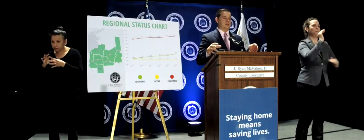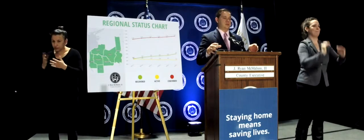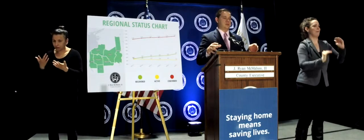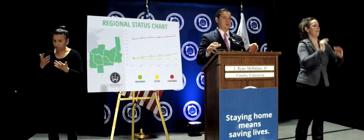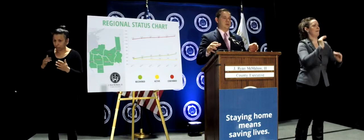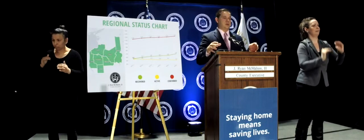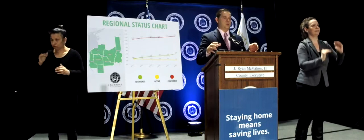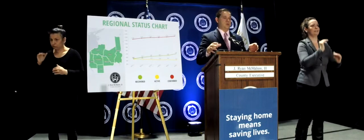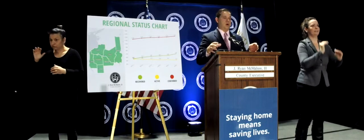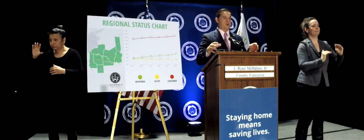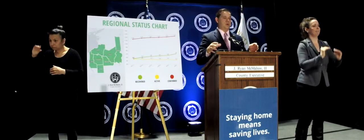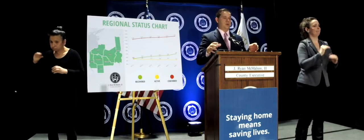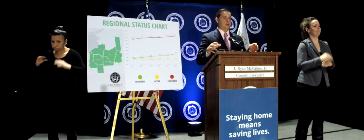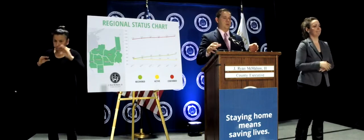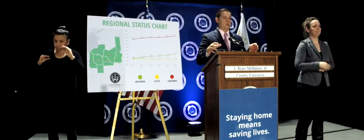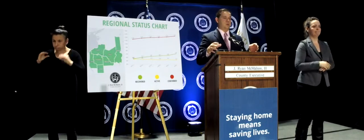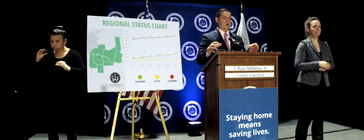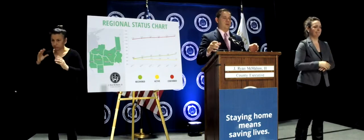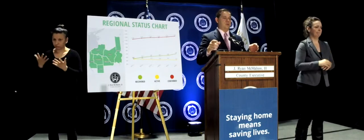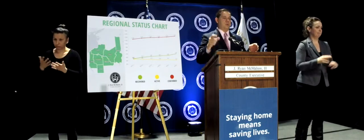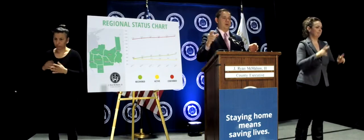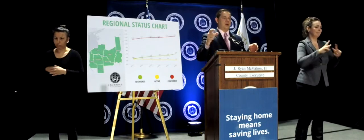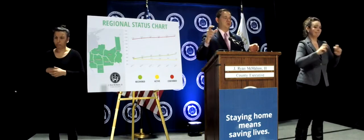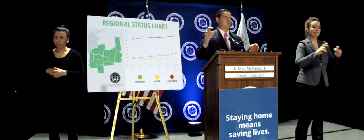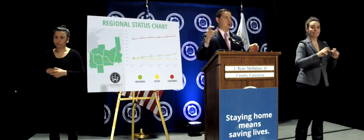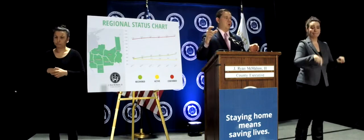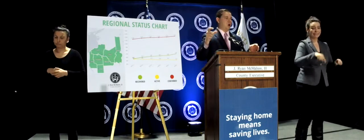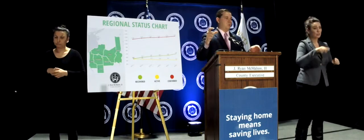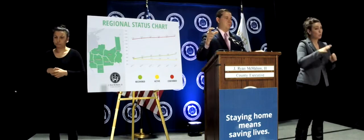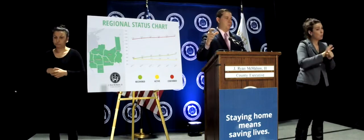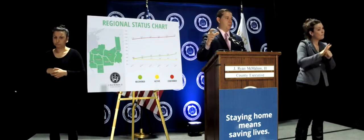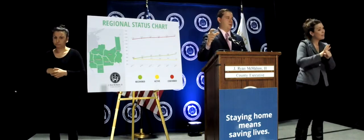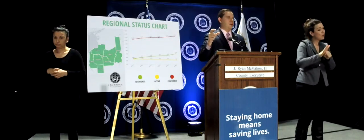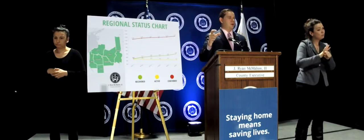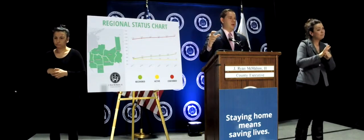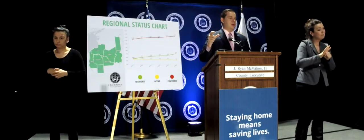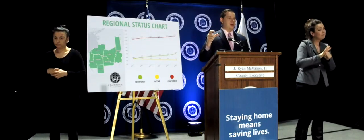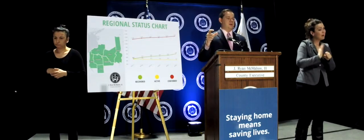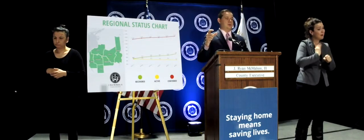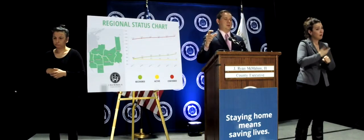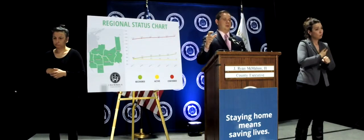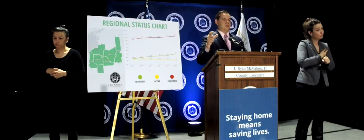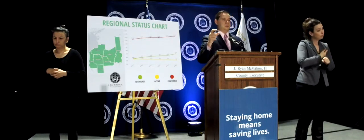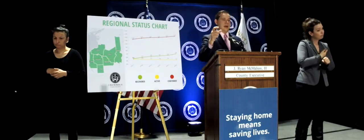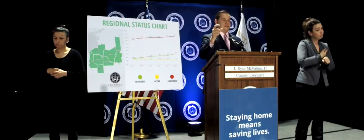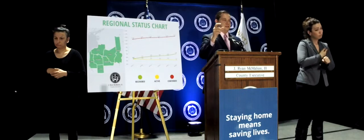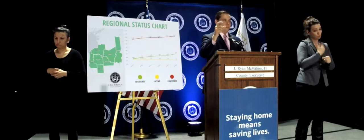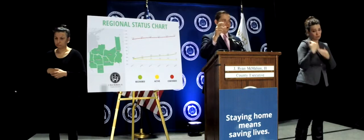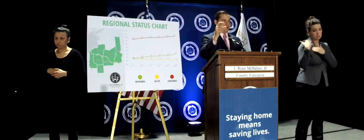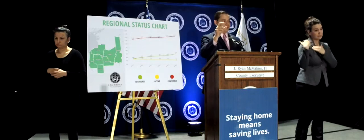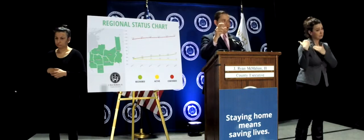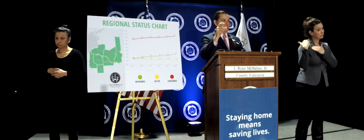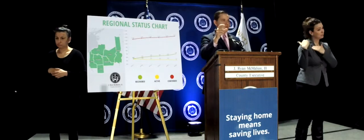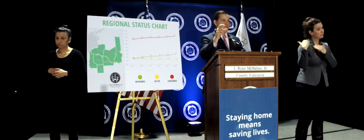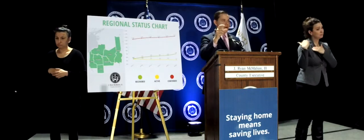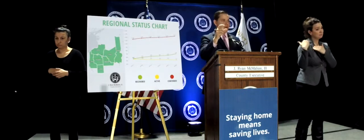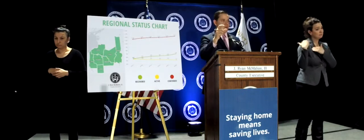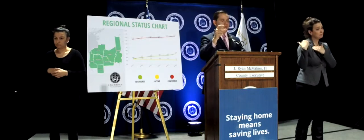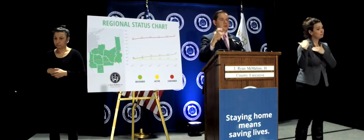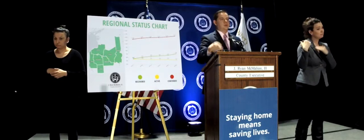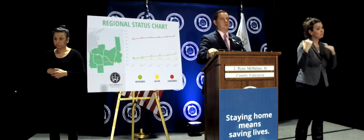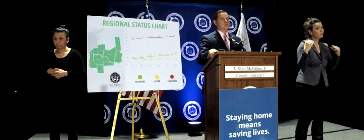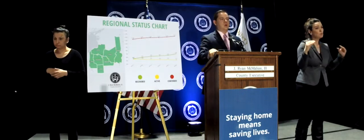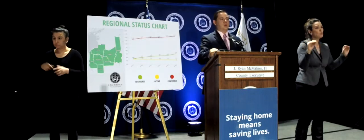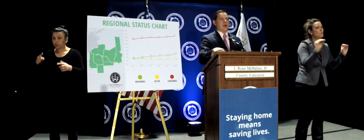at this, you have public health do no harm. And that's the balance you have to